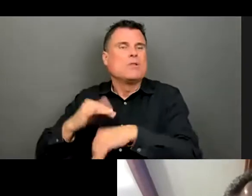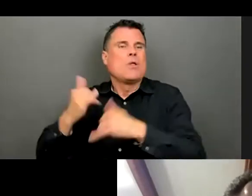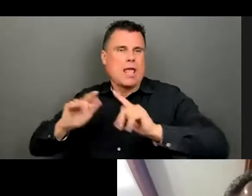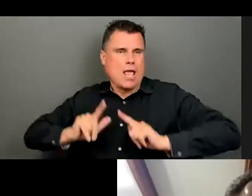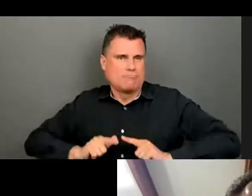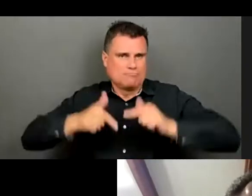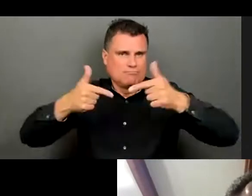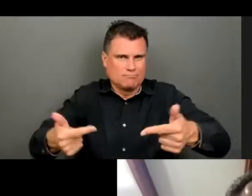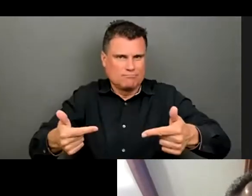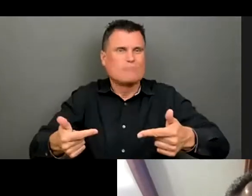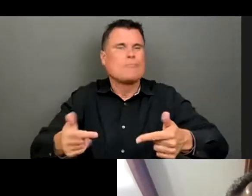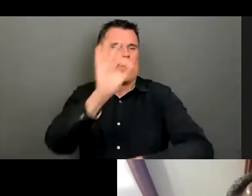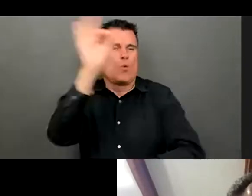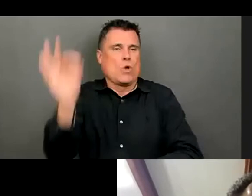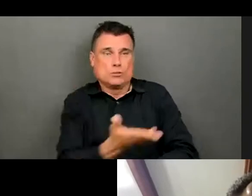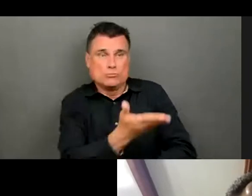question